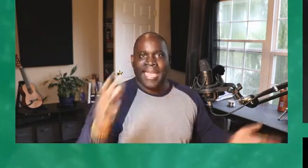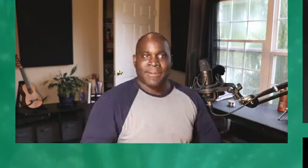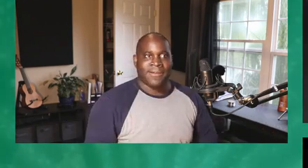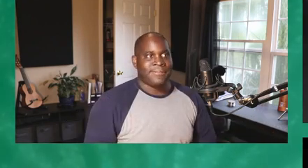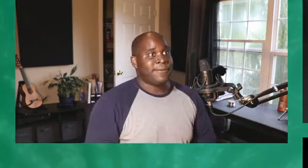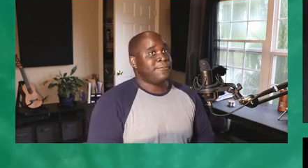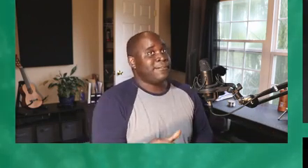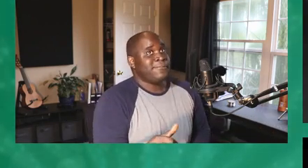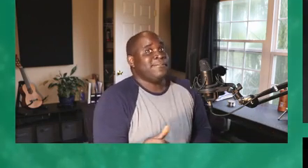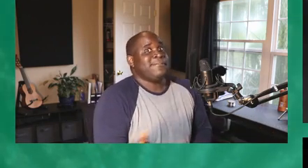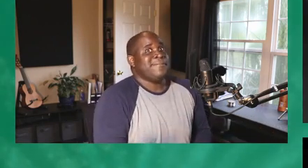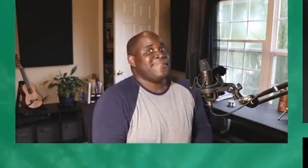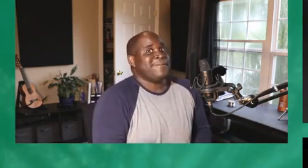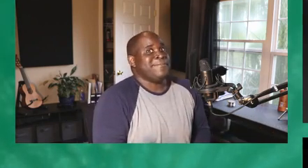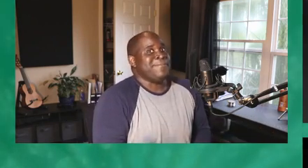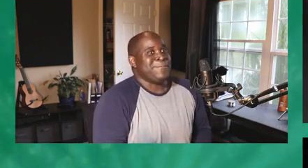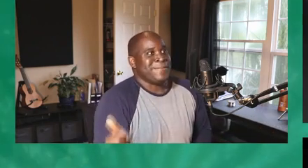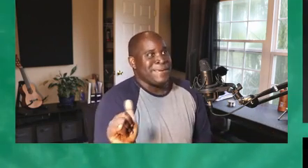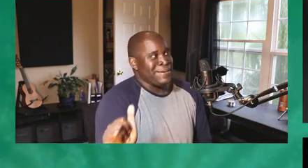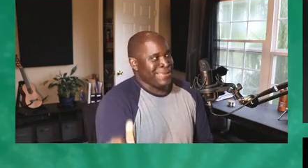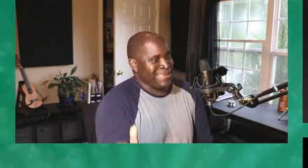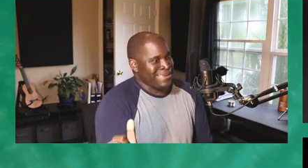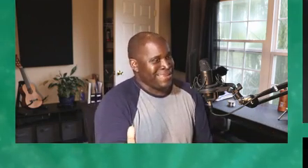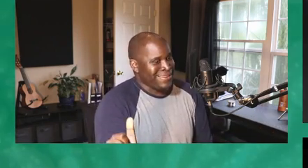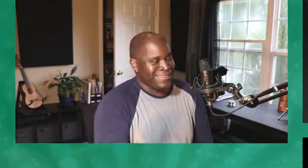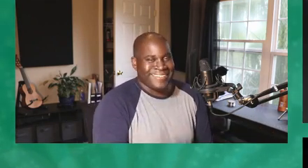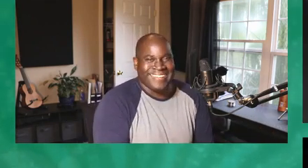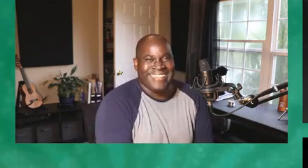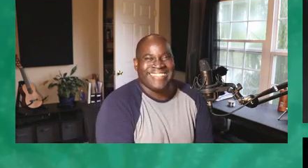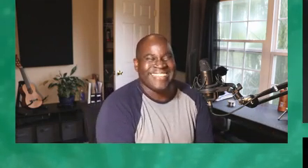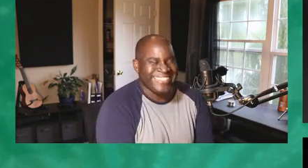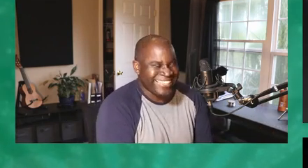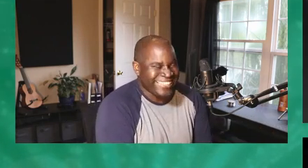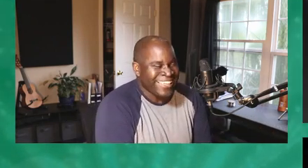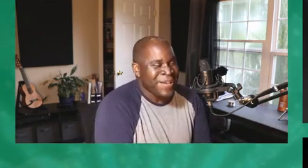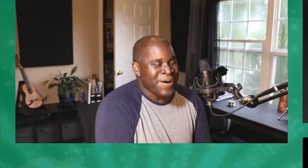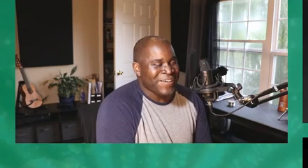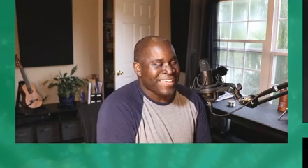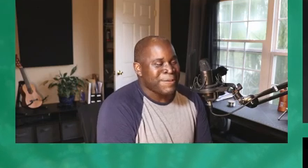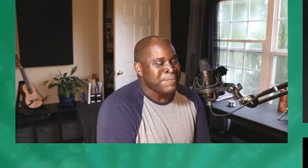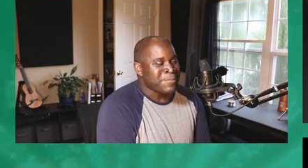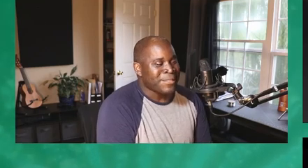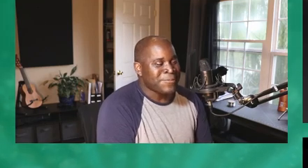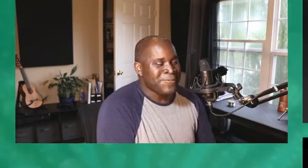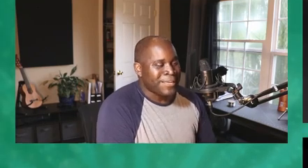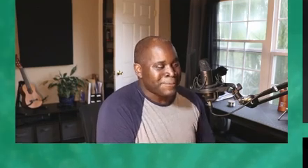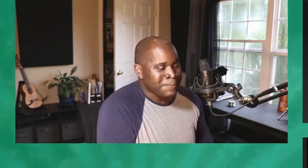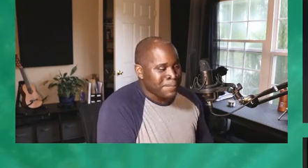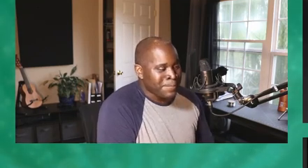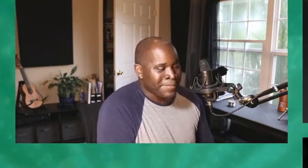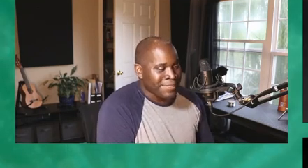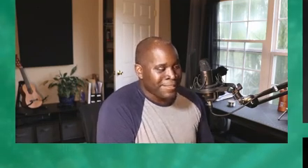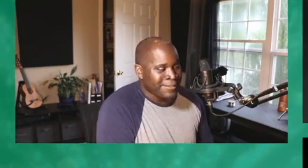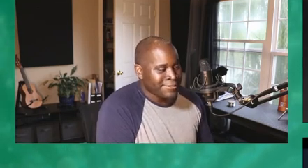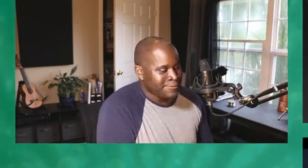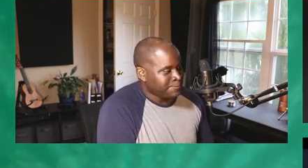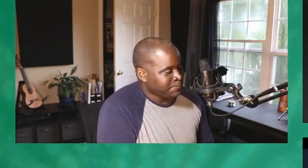the dynamic of like, well, at first I was like, well, now I get it. Okay, let's move on.